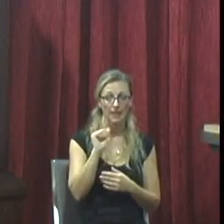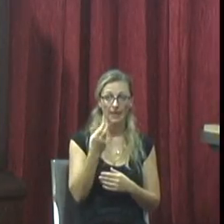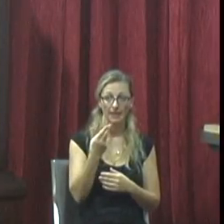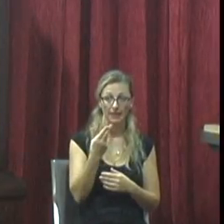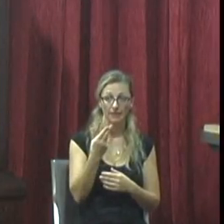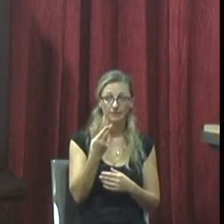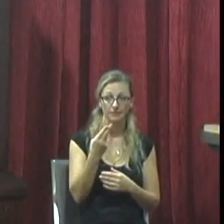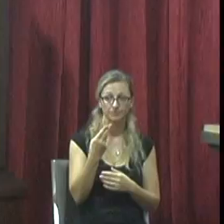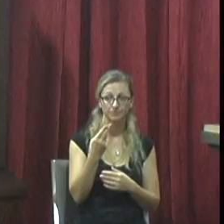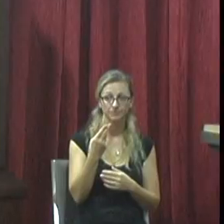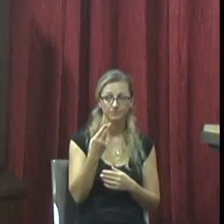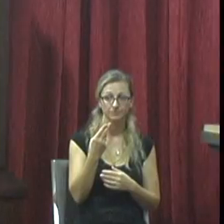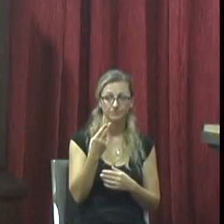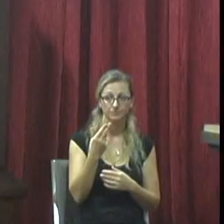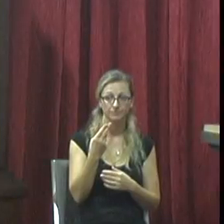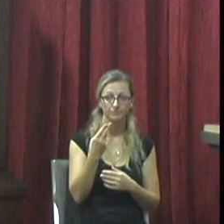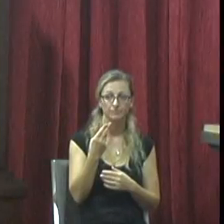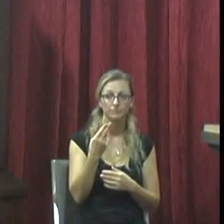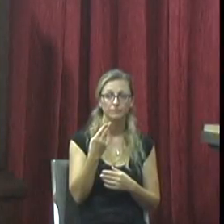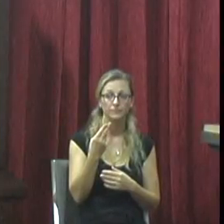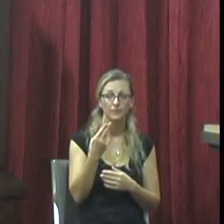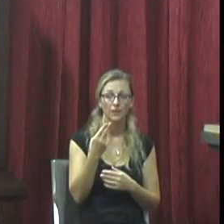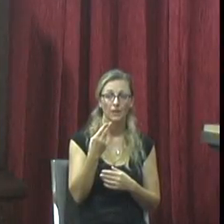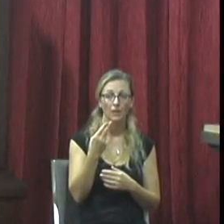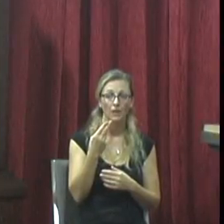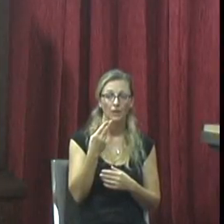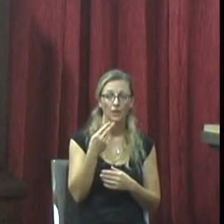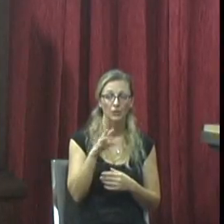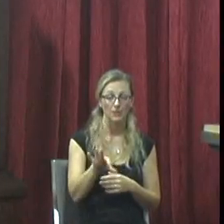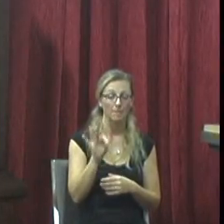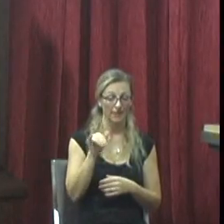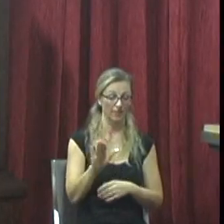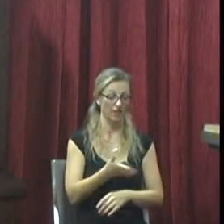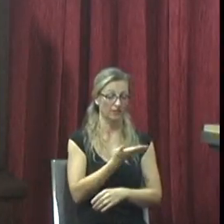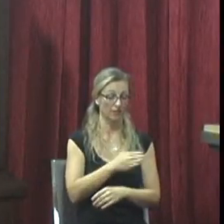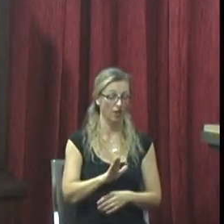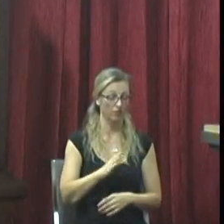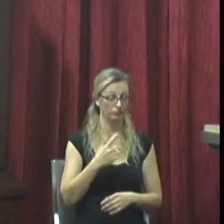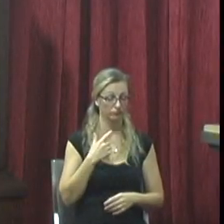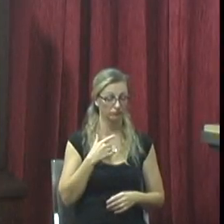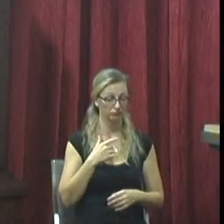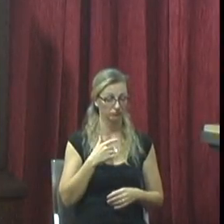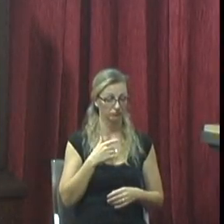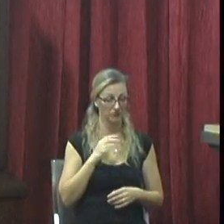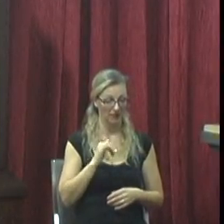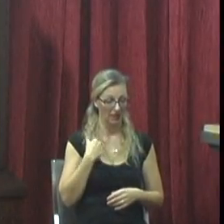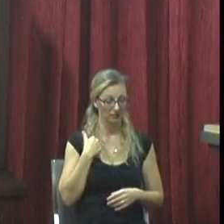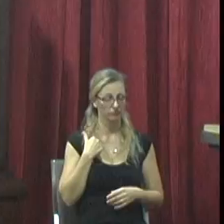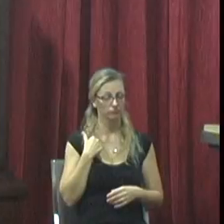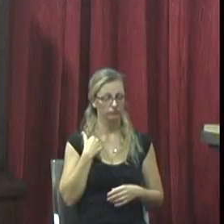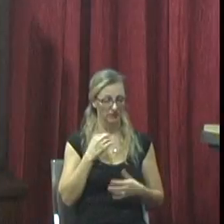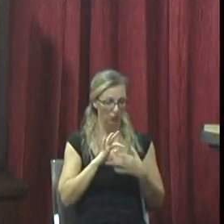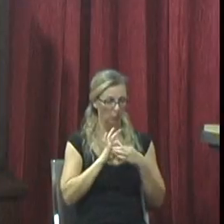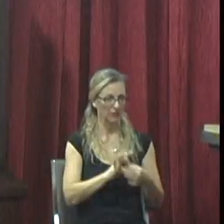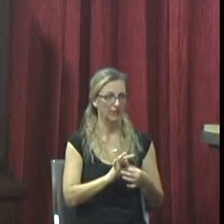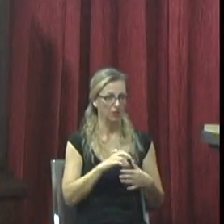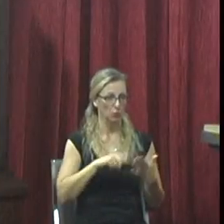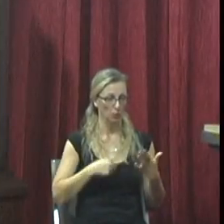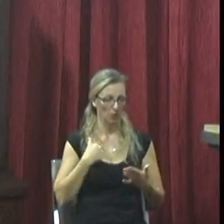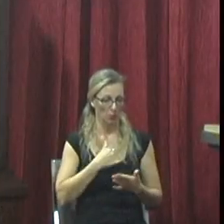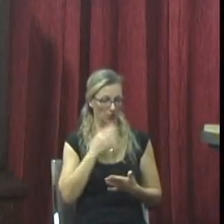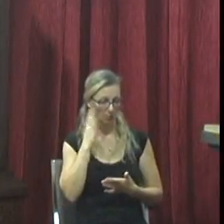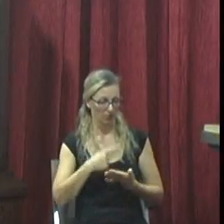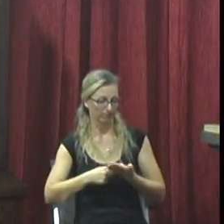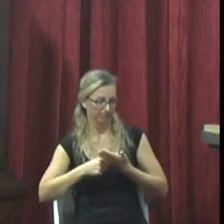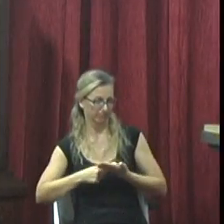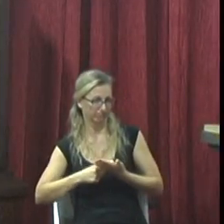talking about. And thank you for that confirmation. And we just pray, Father, for you to protect